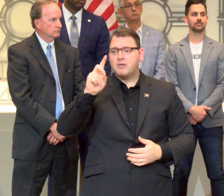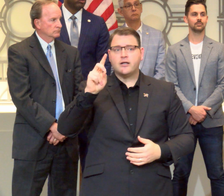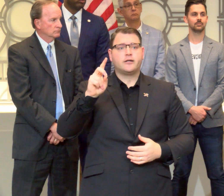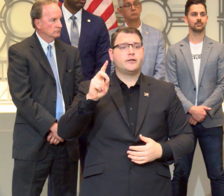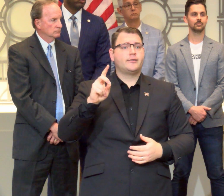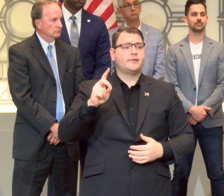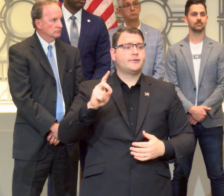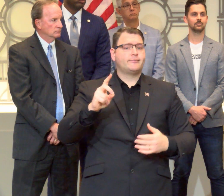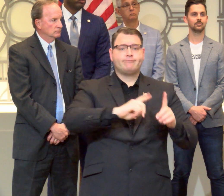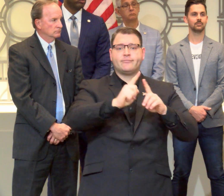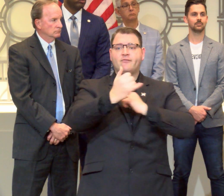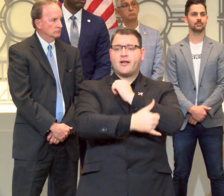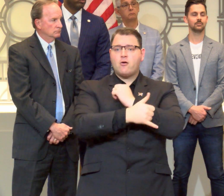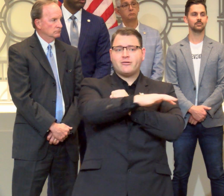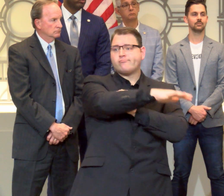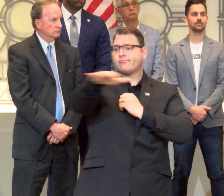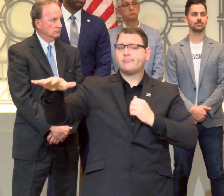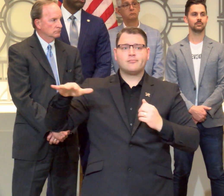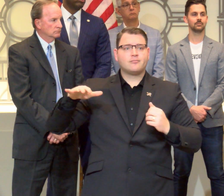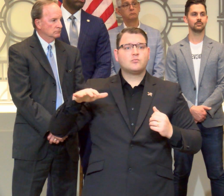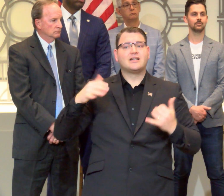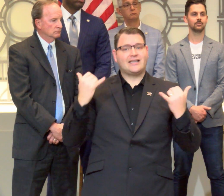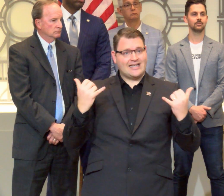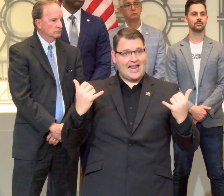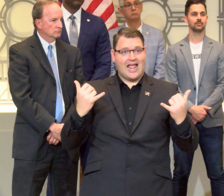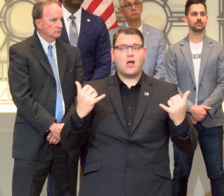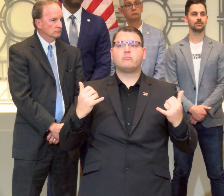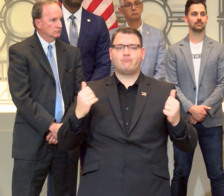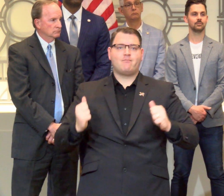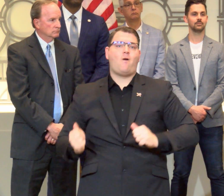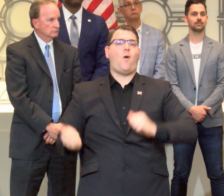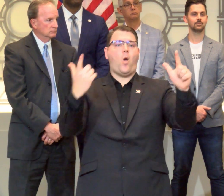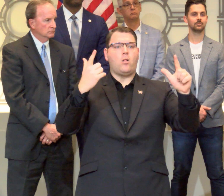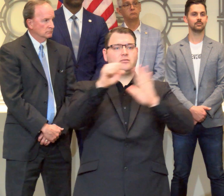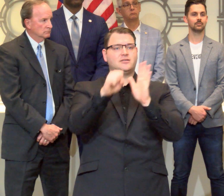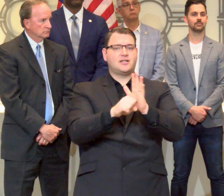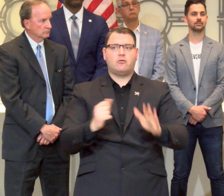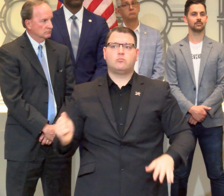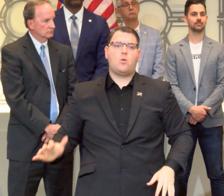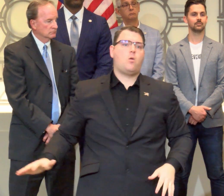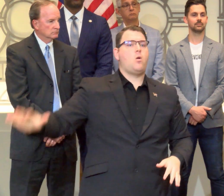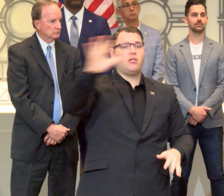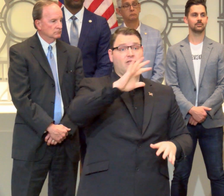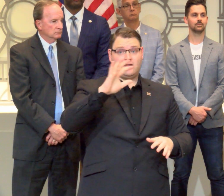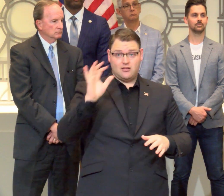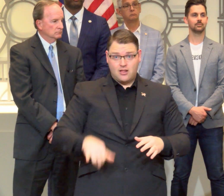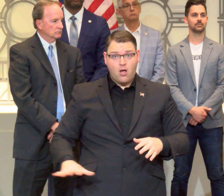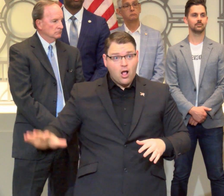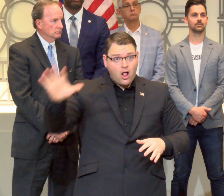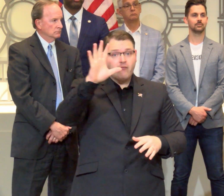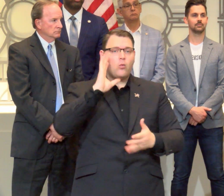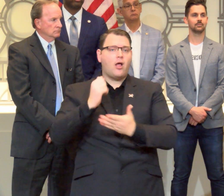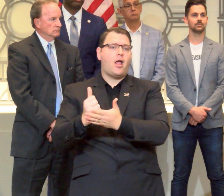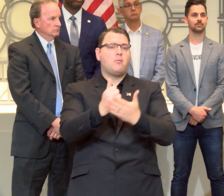of these counties in our region are now applied across the board. And that uniformity will benefit all of us, whether you're in